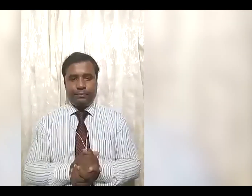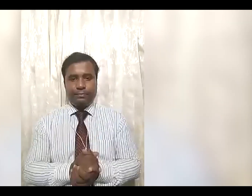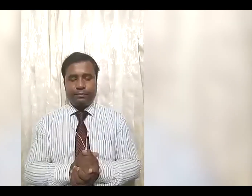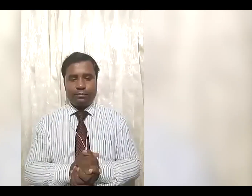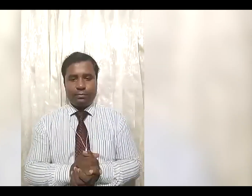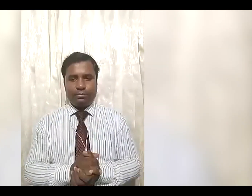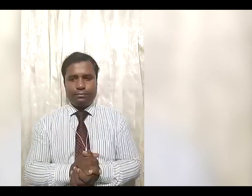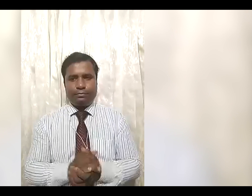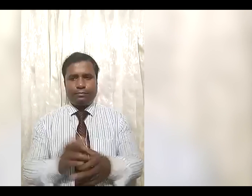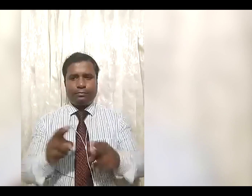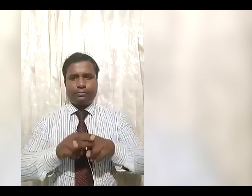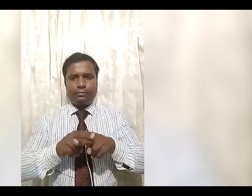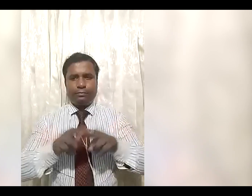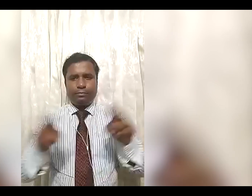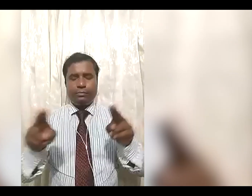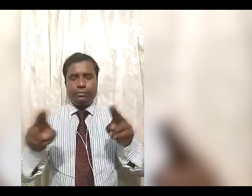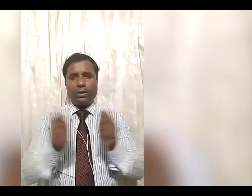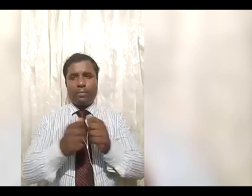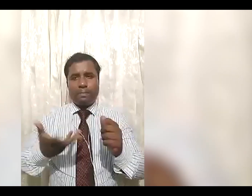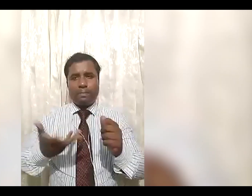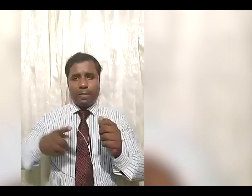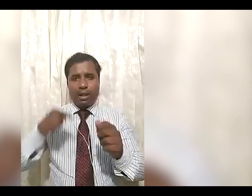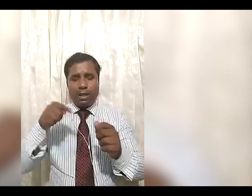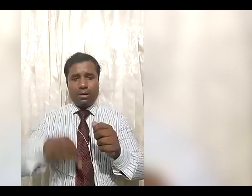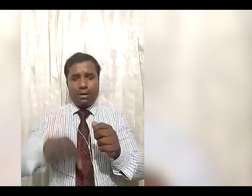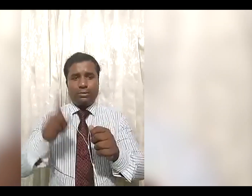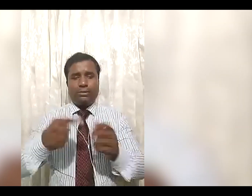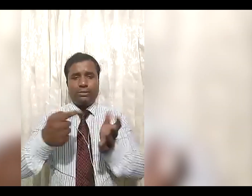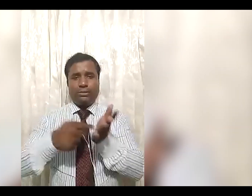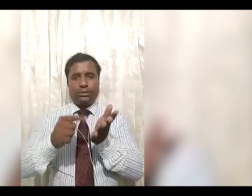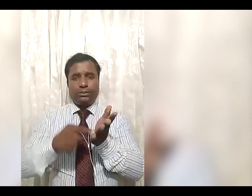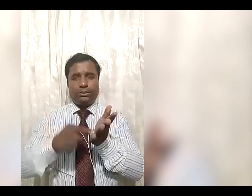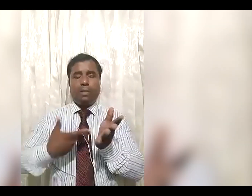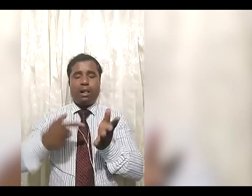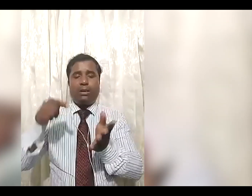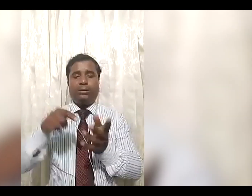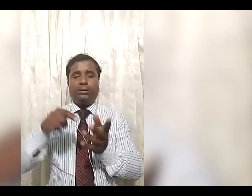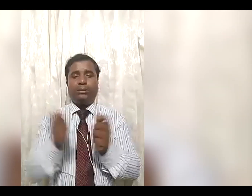already Virginia mentioned Bangladesh is the signatory country of